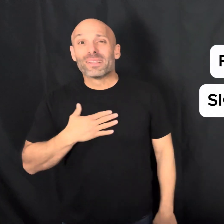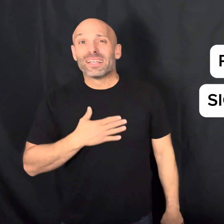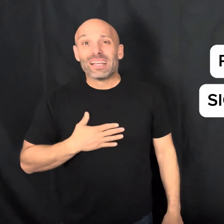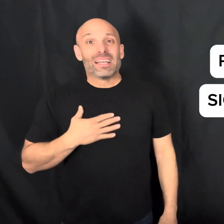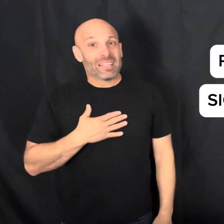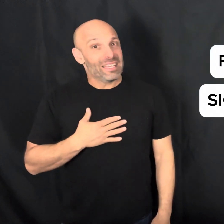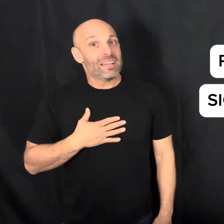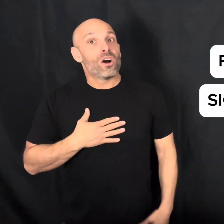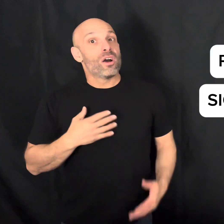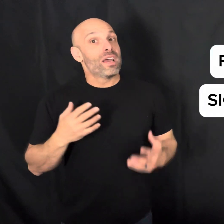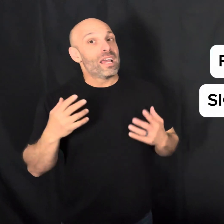Yeah.